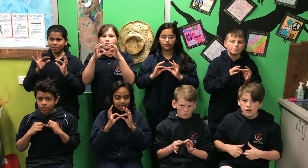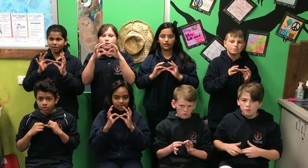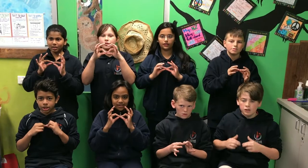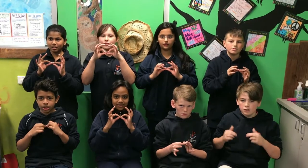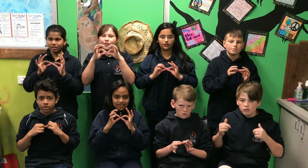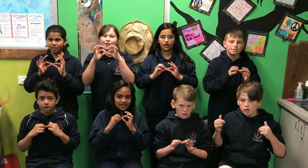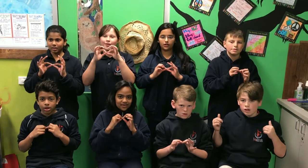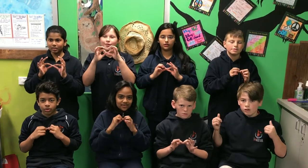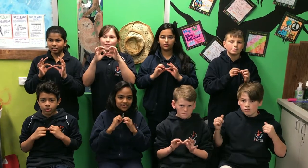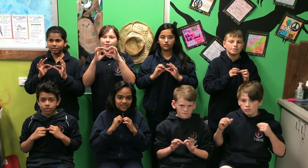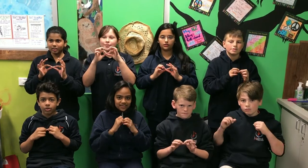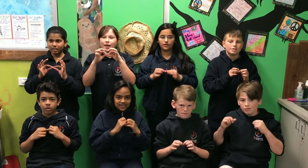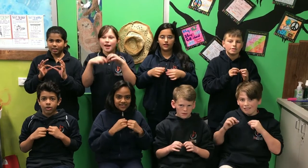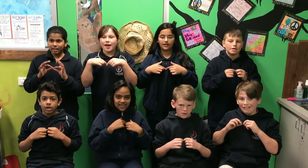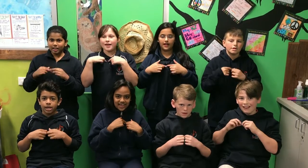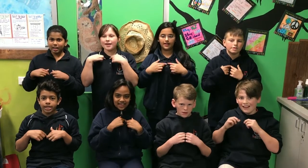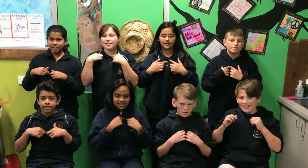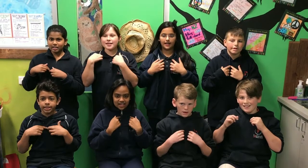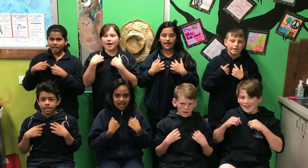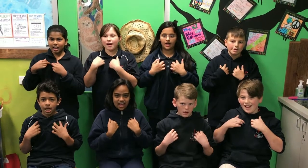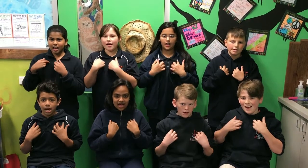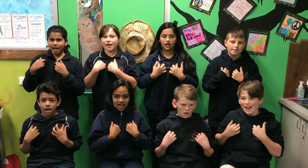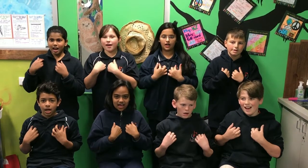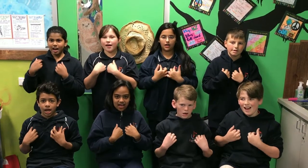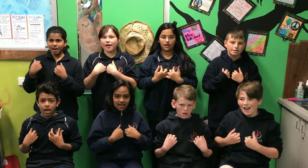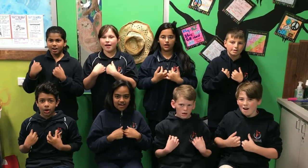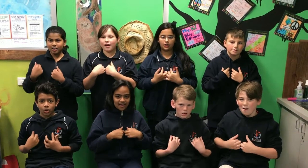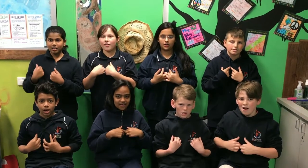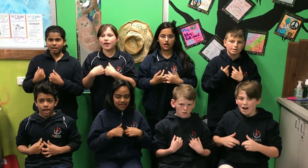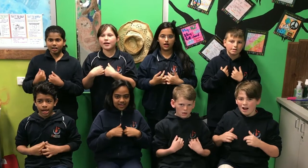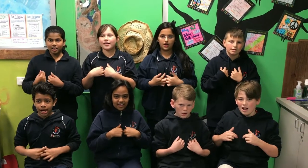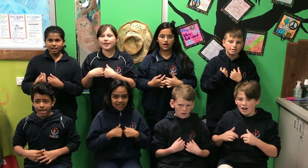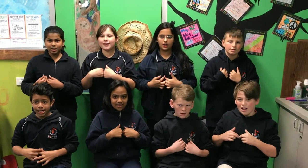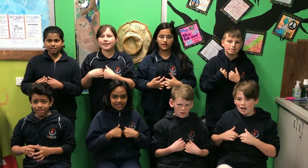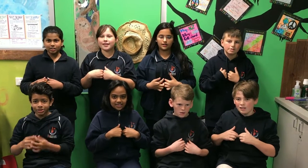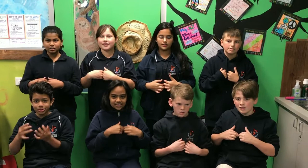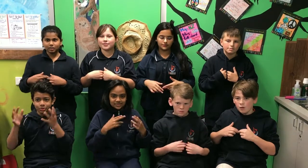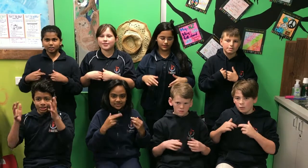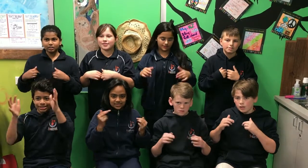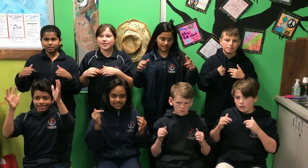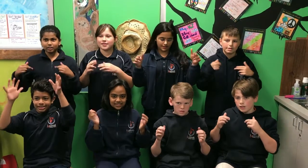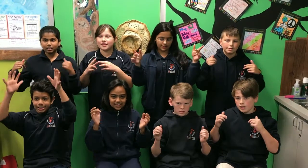will grow, and our hearts will see.